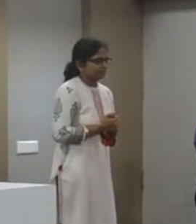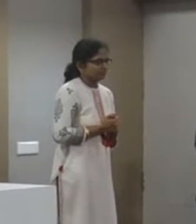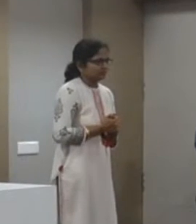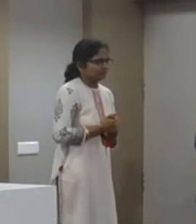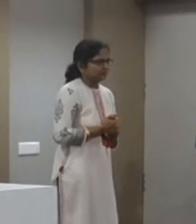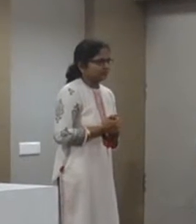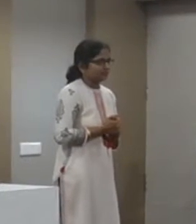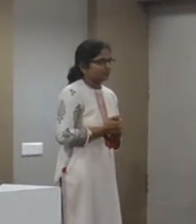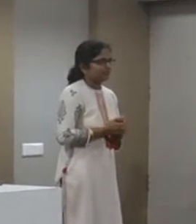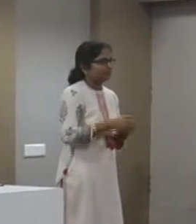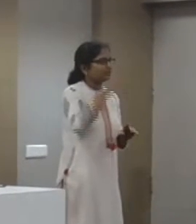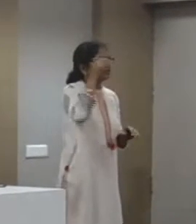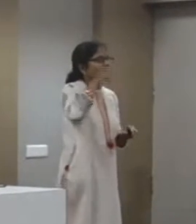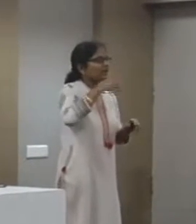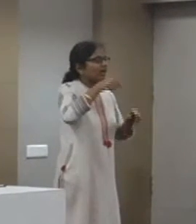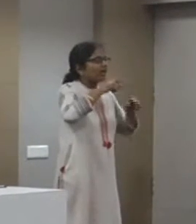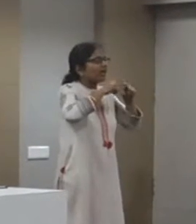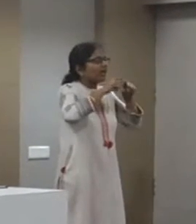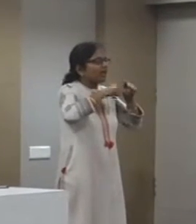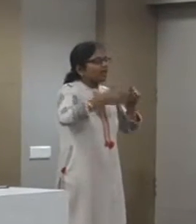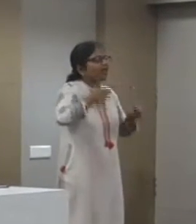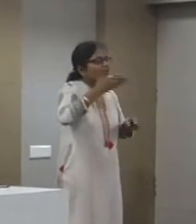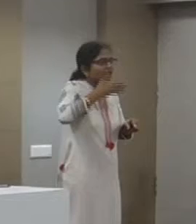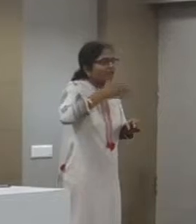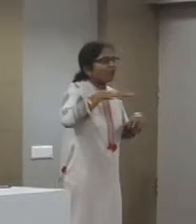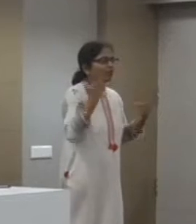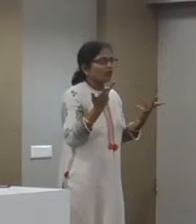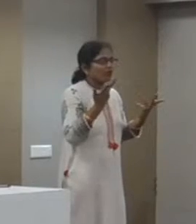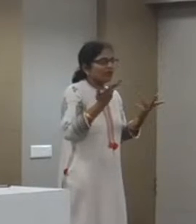disabilities in polling stations.